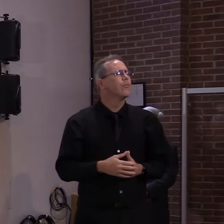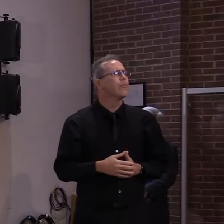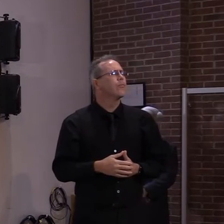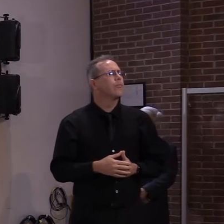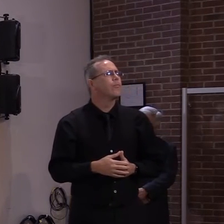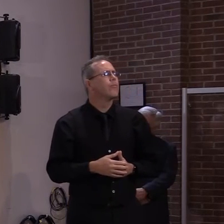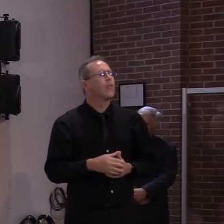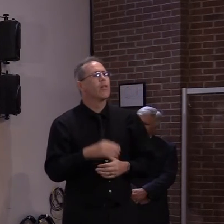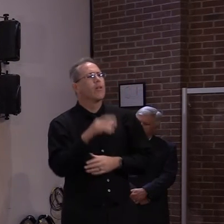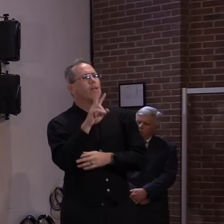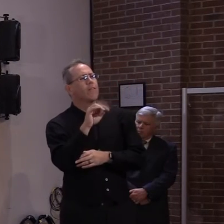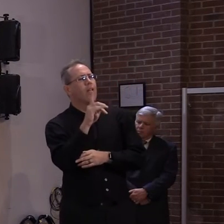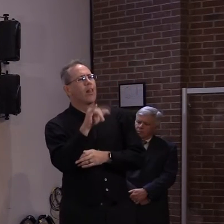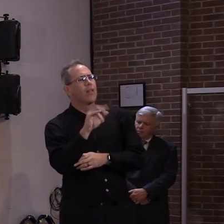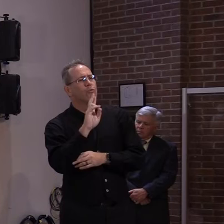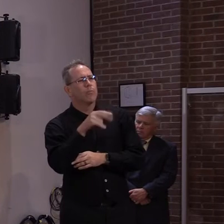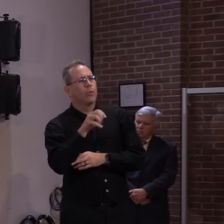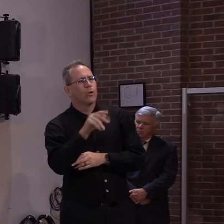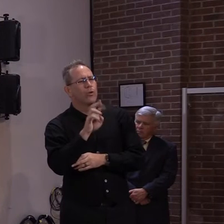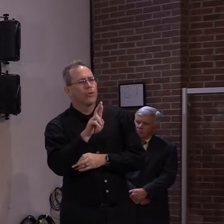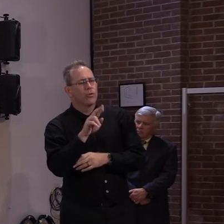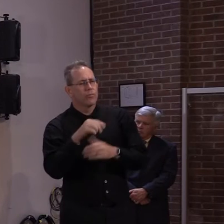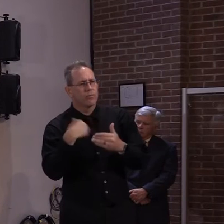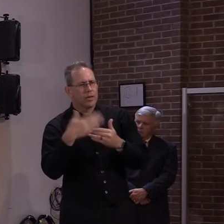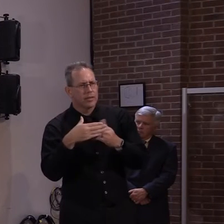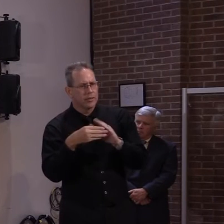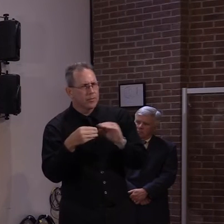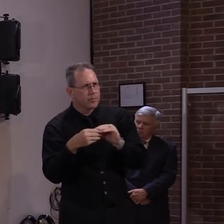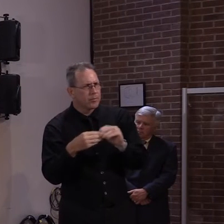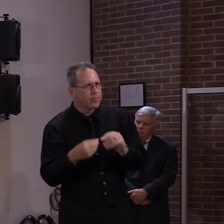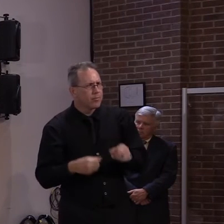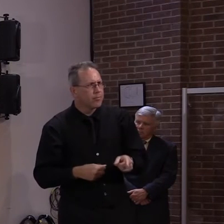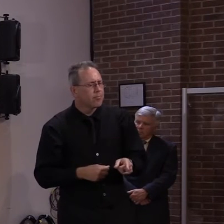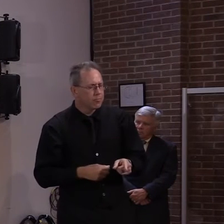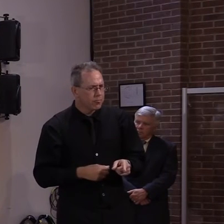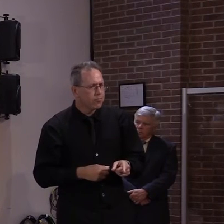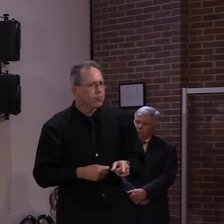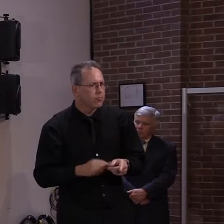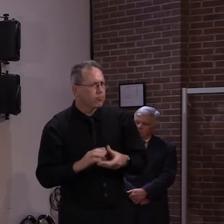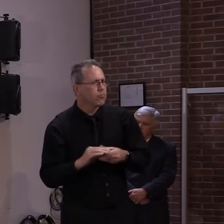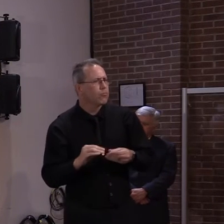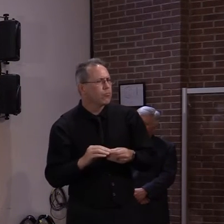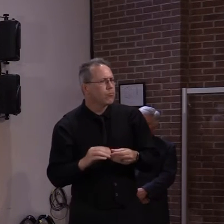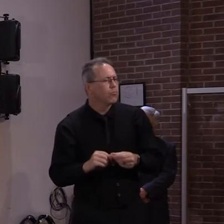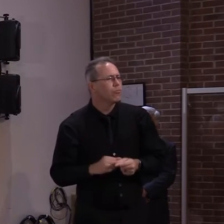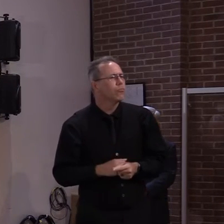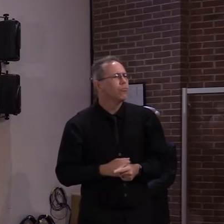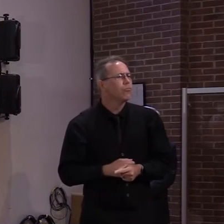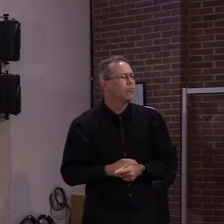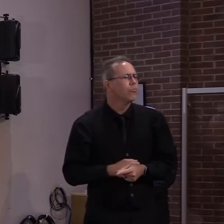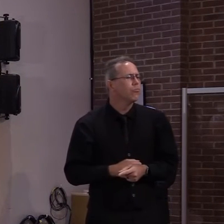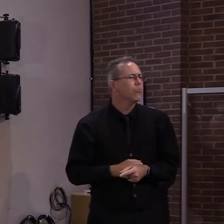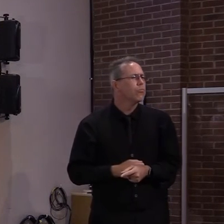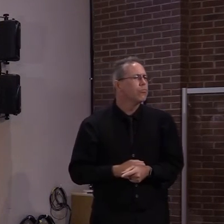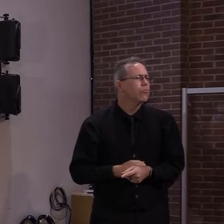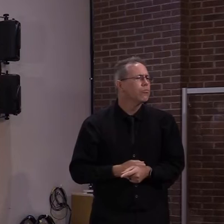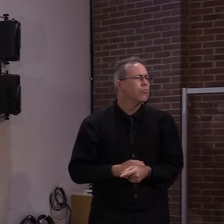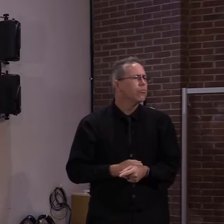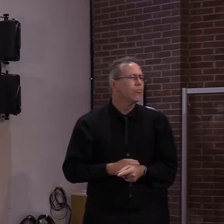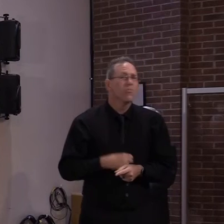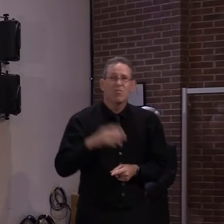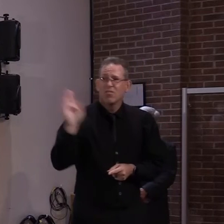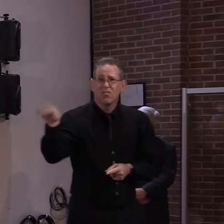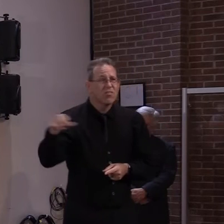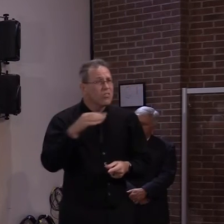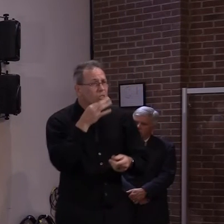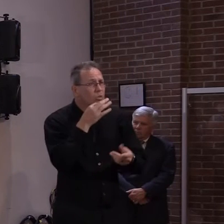This question is for Secretary French. With schools going back in the next couple weeks, have school districts been submitting plans